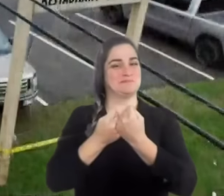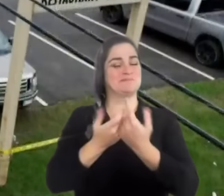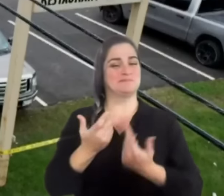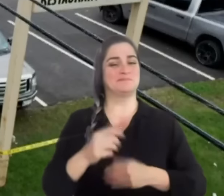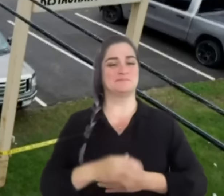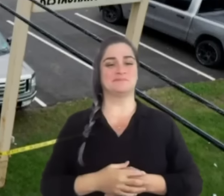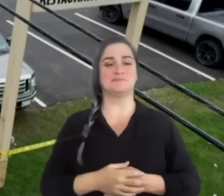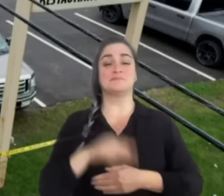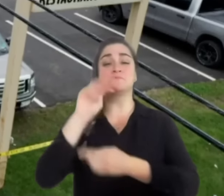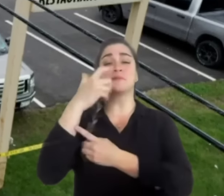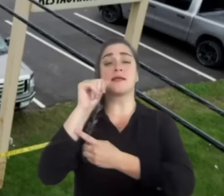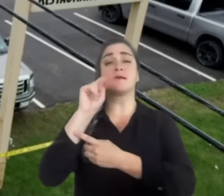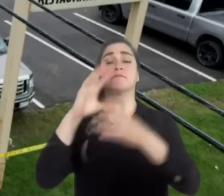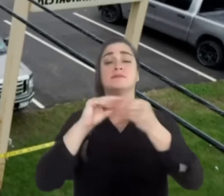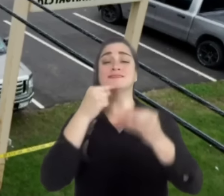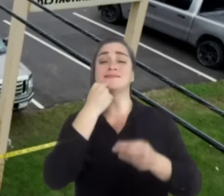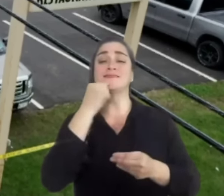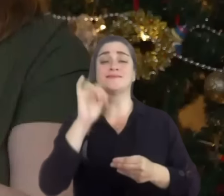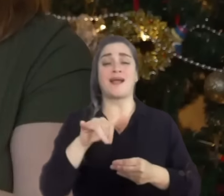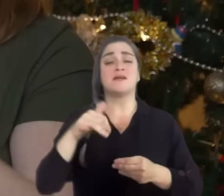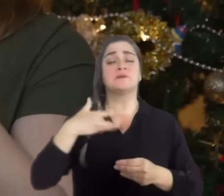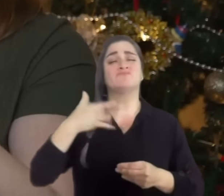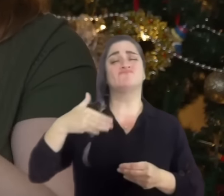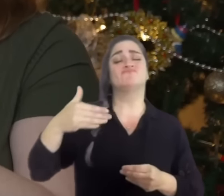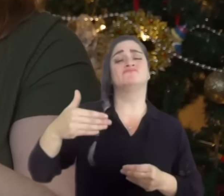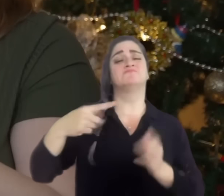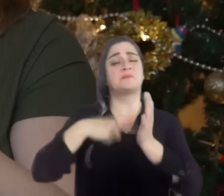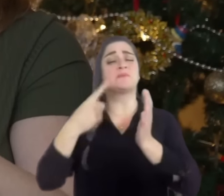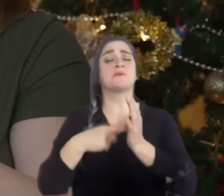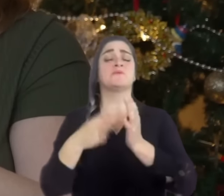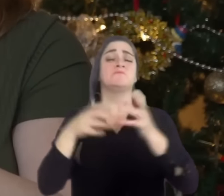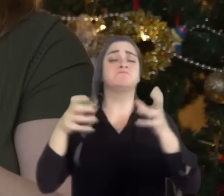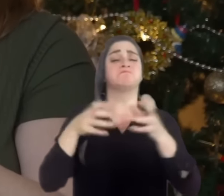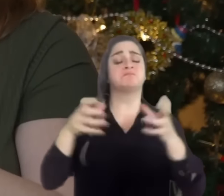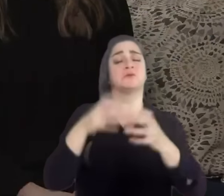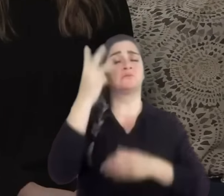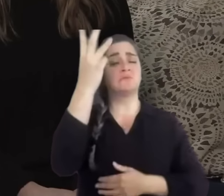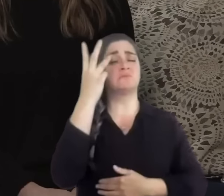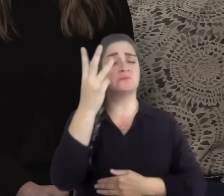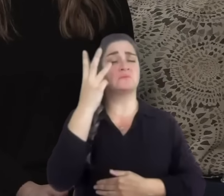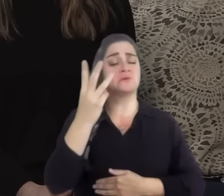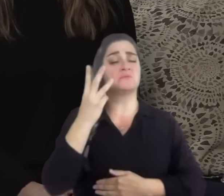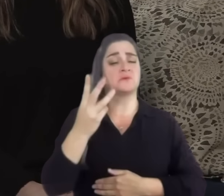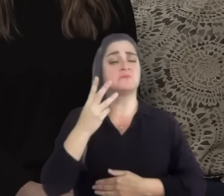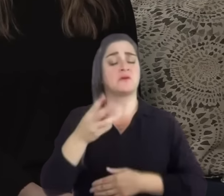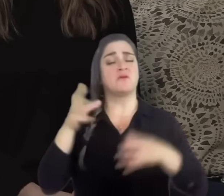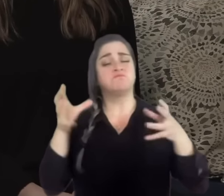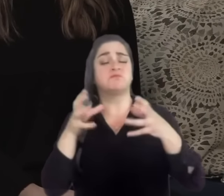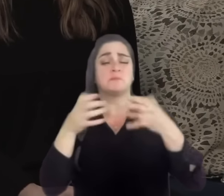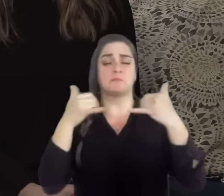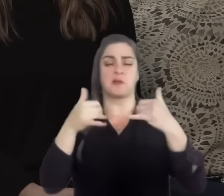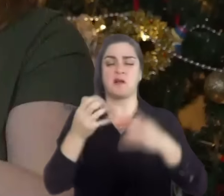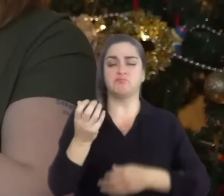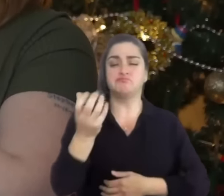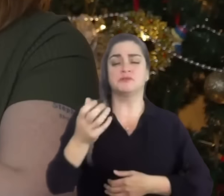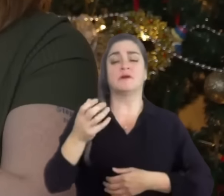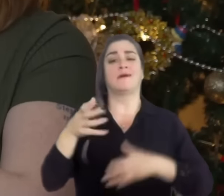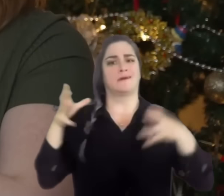cornhole team. MEGAN That's what he was doing Wednesday nights. You know, sometimes a lot of deaf people were there at